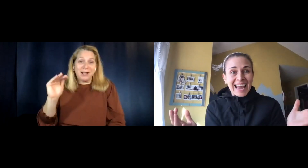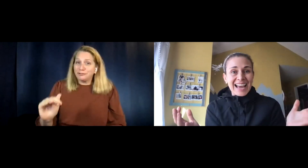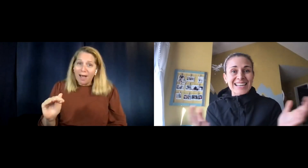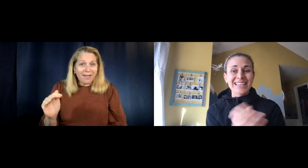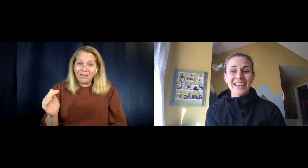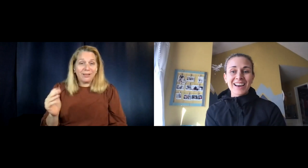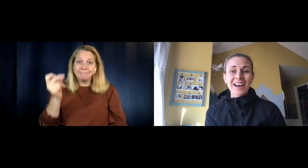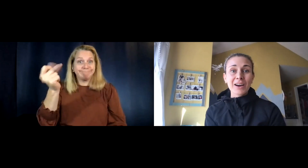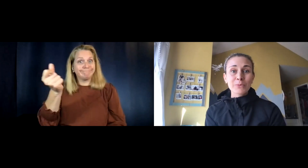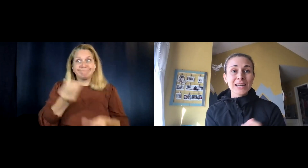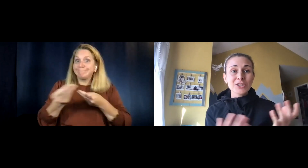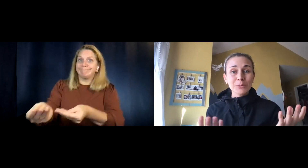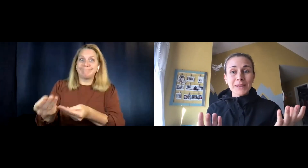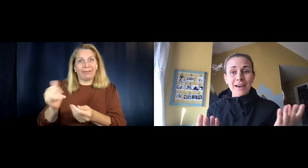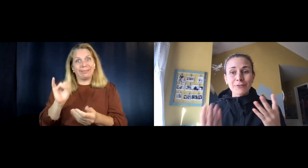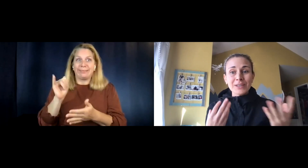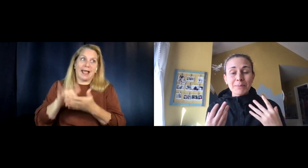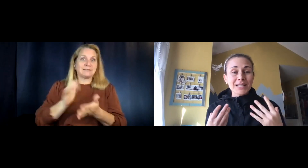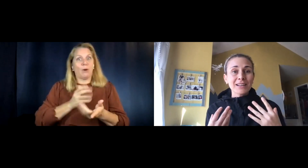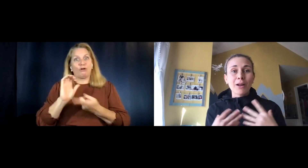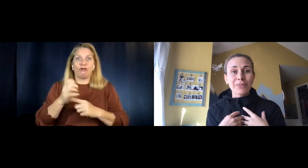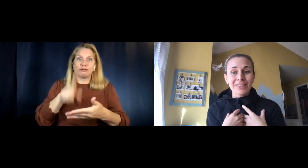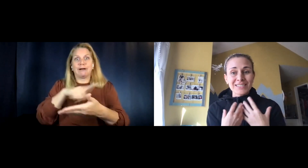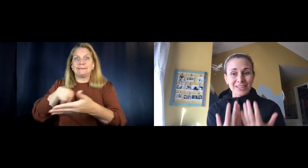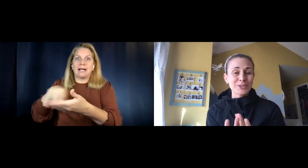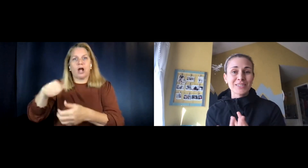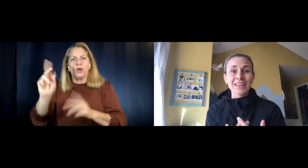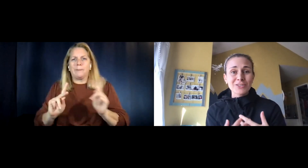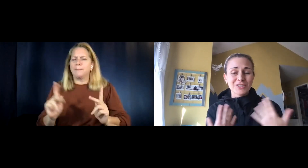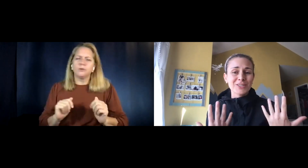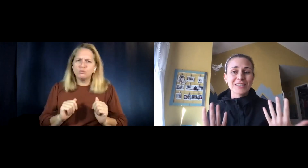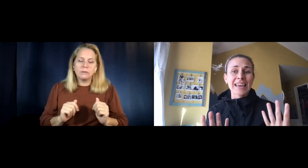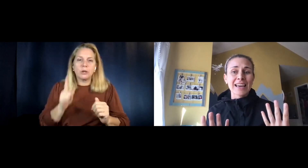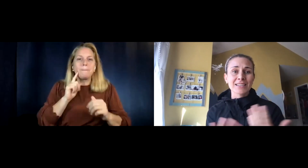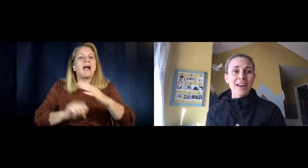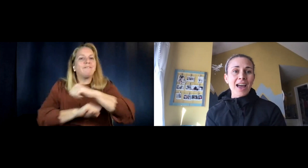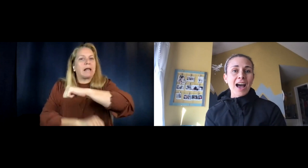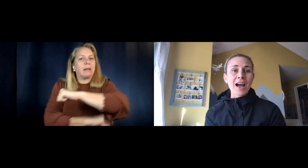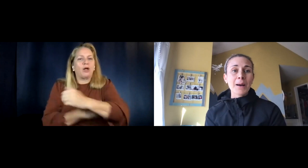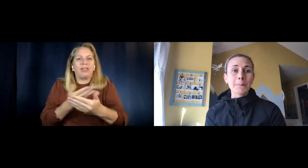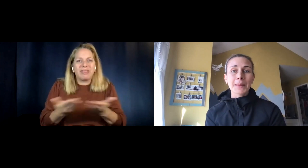like that. Really should be a fundamental of the things that you say, not just to say it.